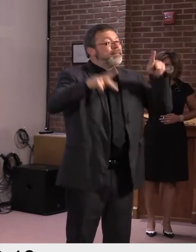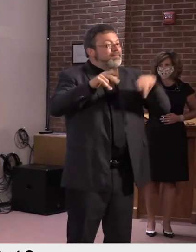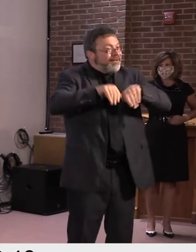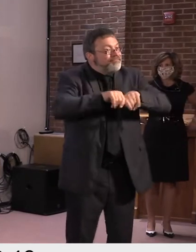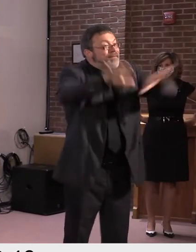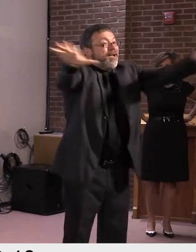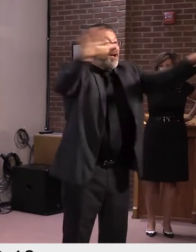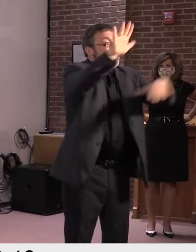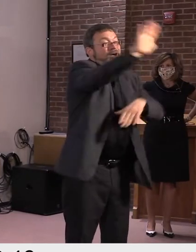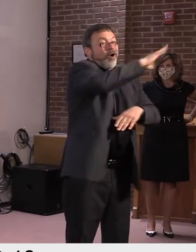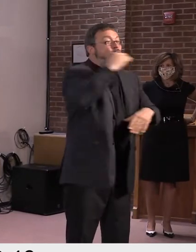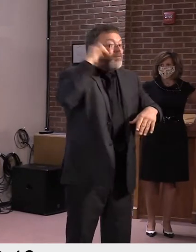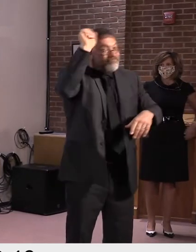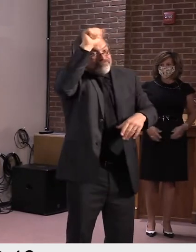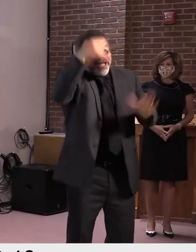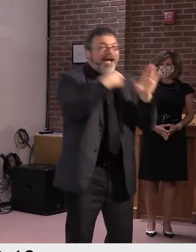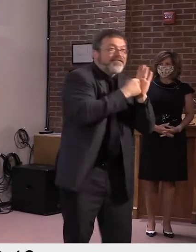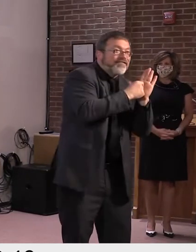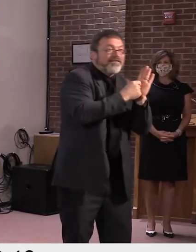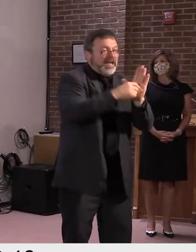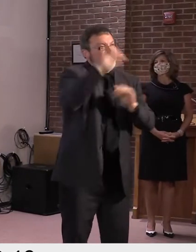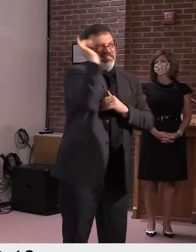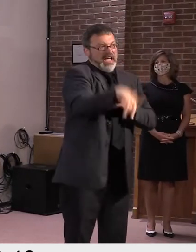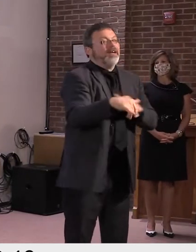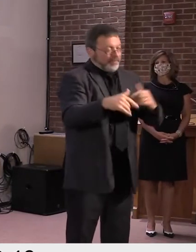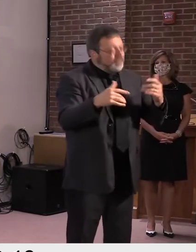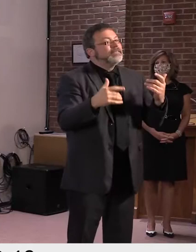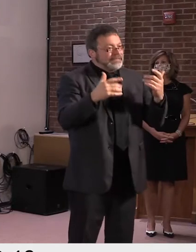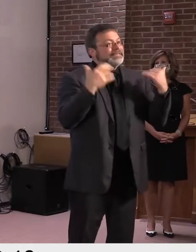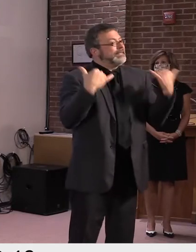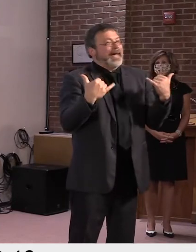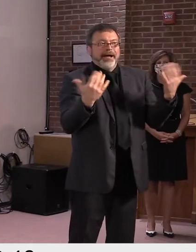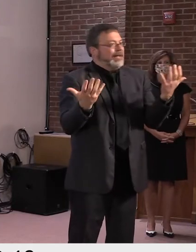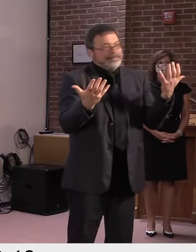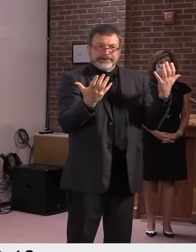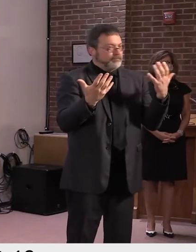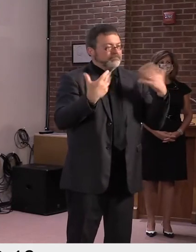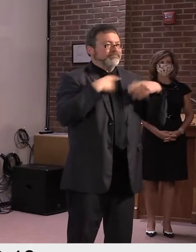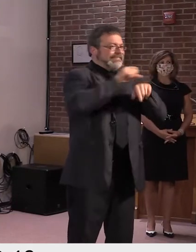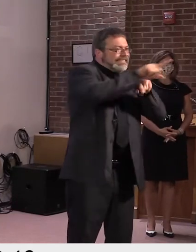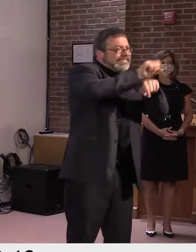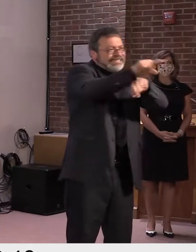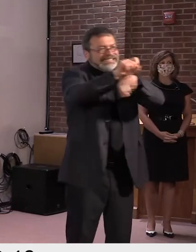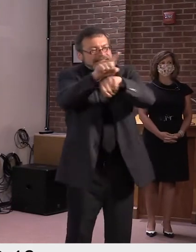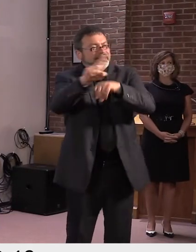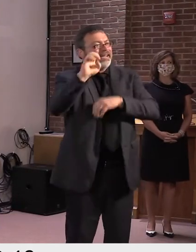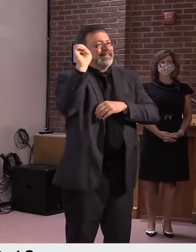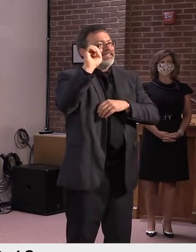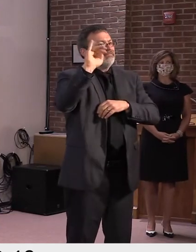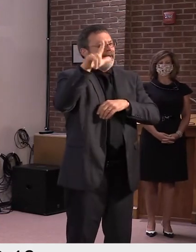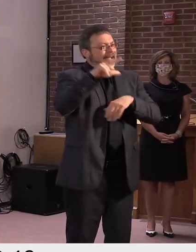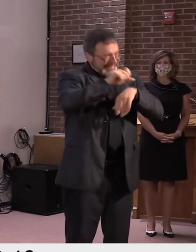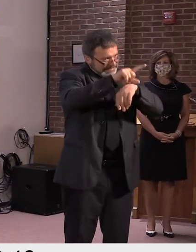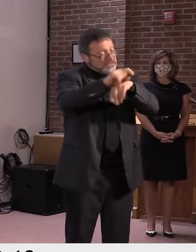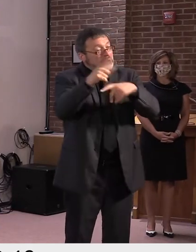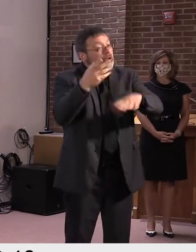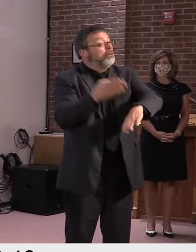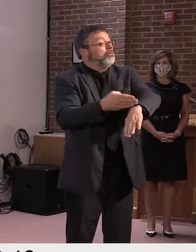because we were all navigating COVID-19. At current, according to U.S. Bureau, Vermont has just